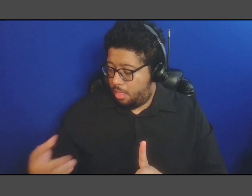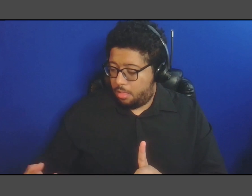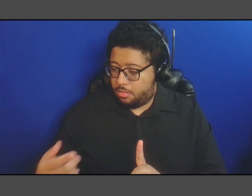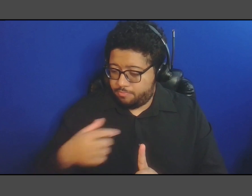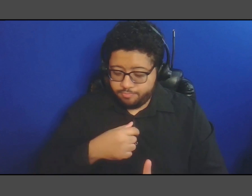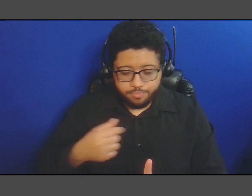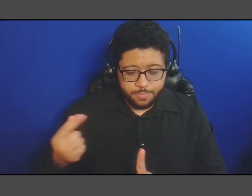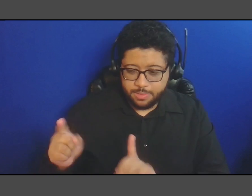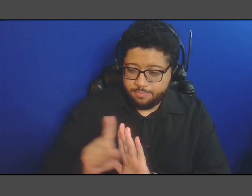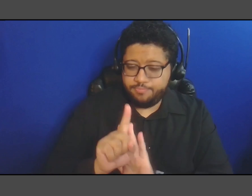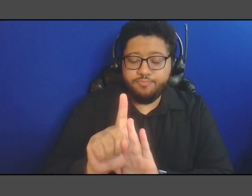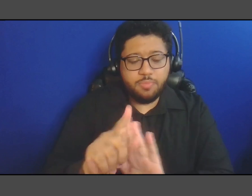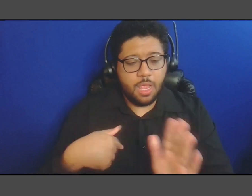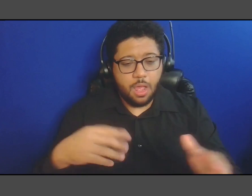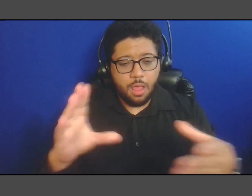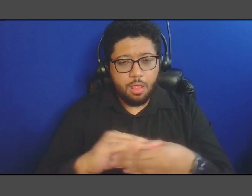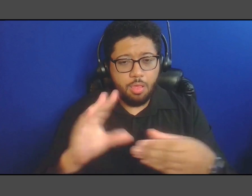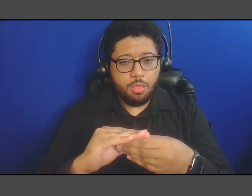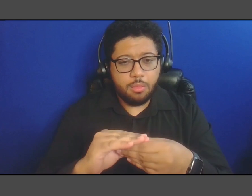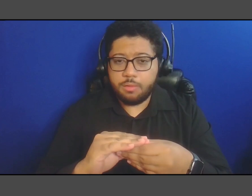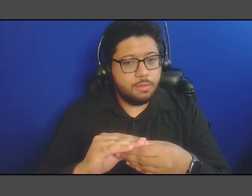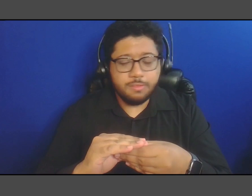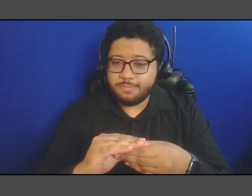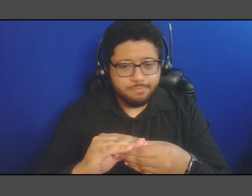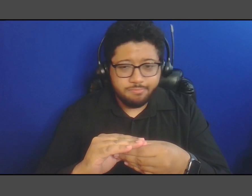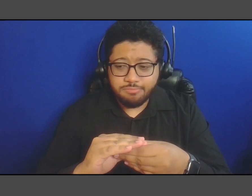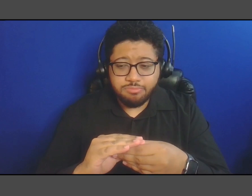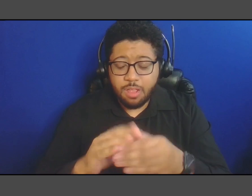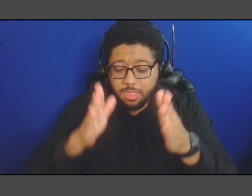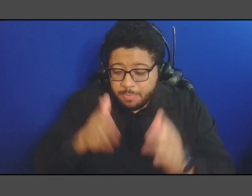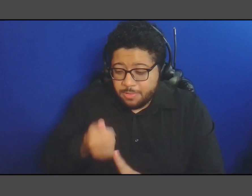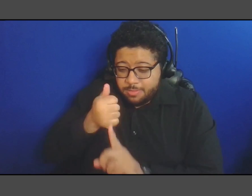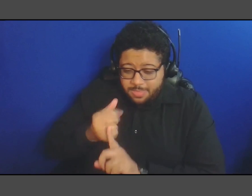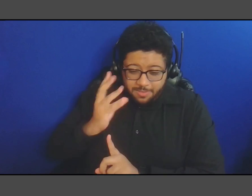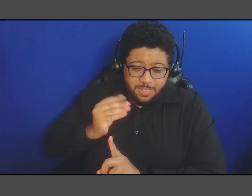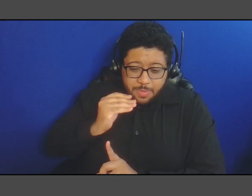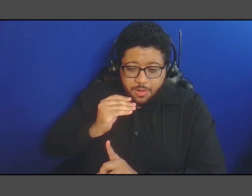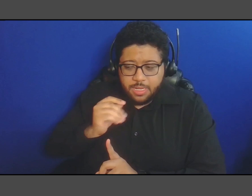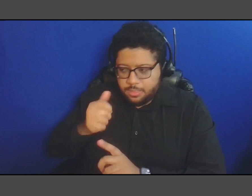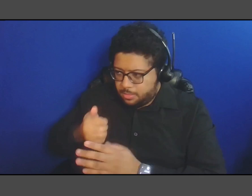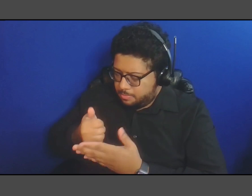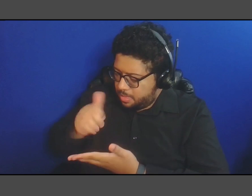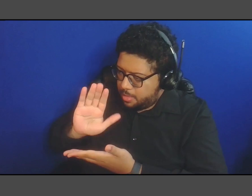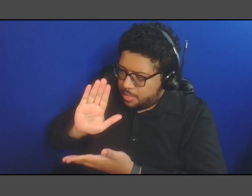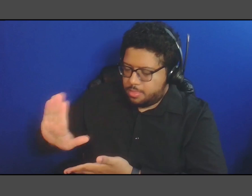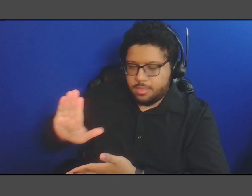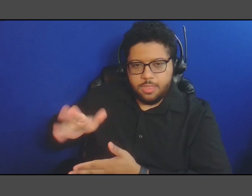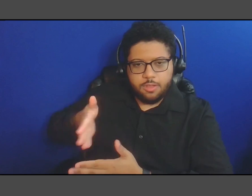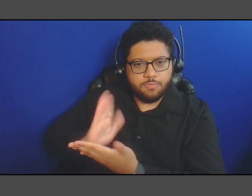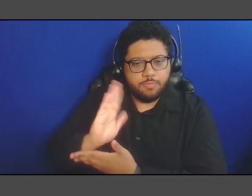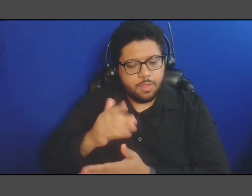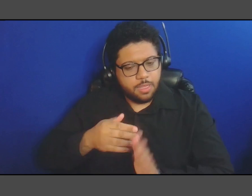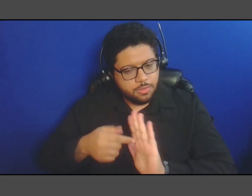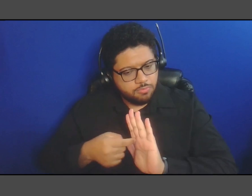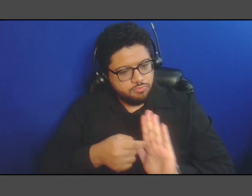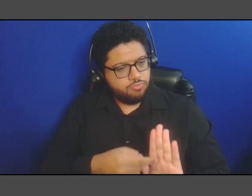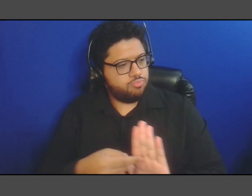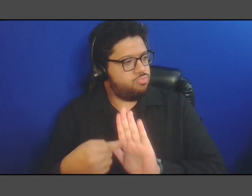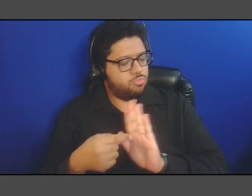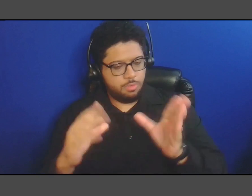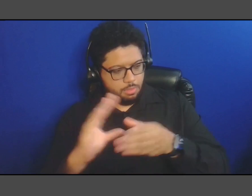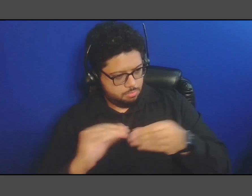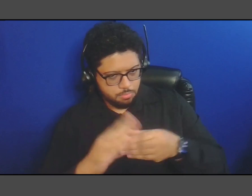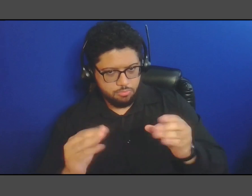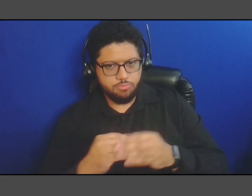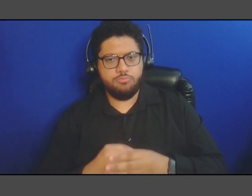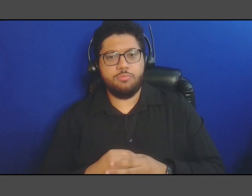those times. And so when we turn to the African American community in Tulsa,